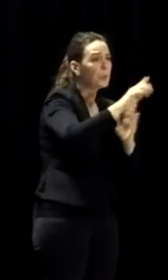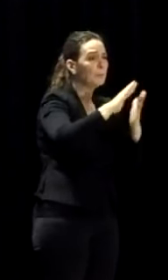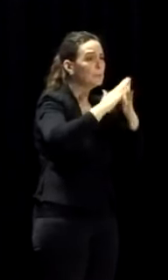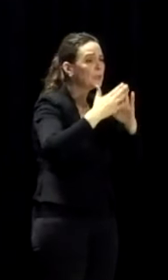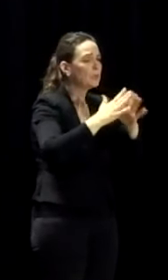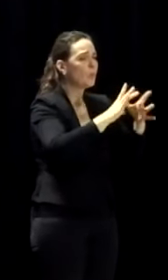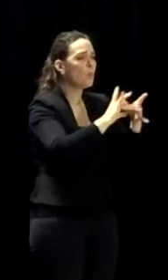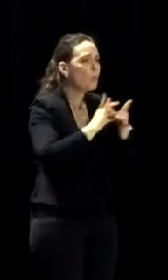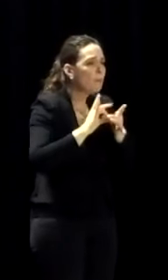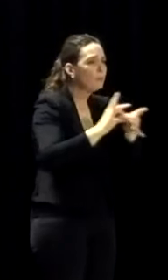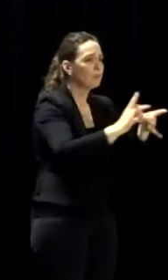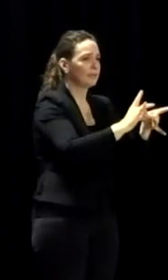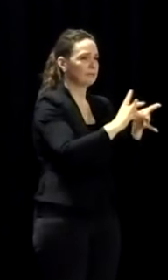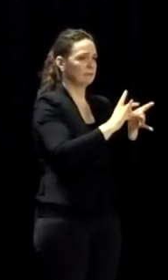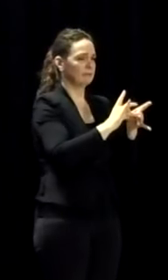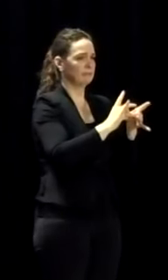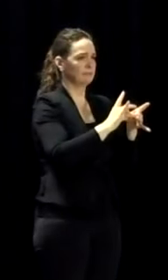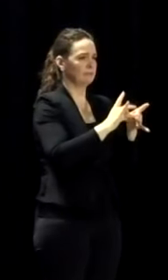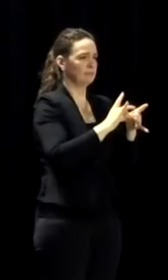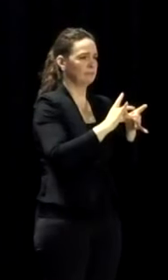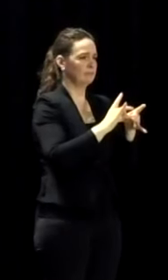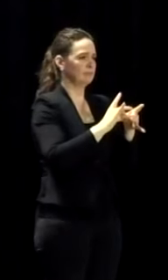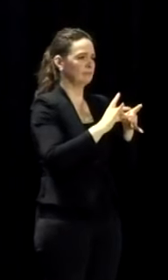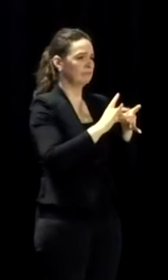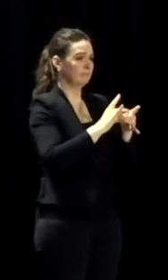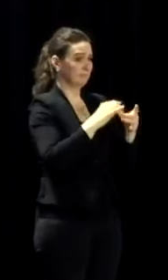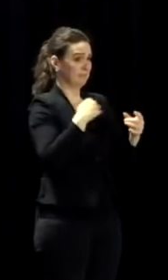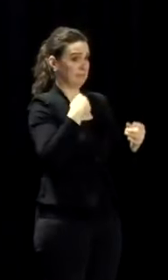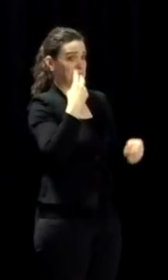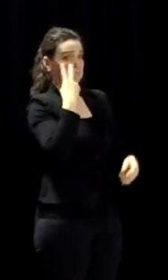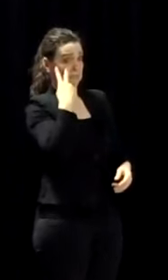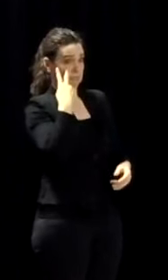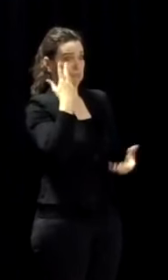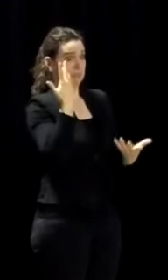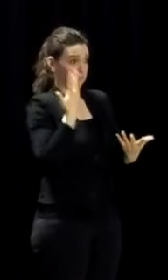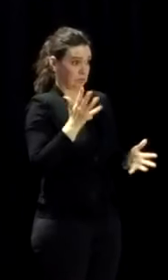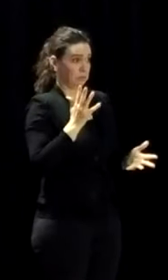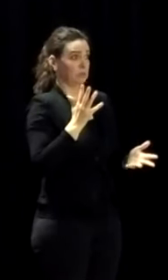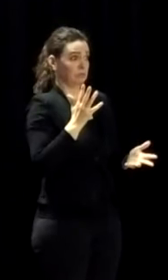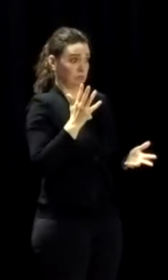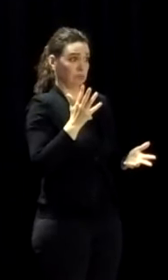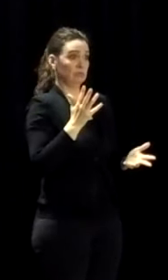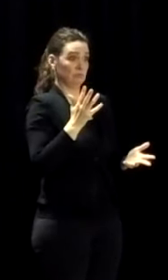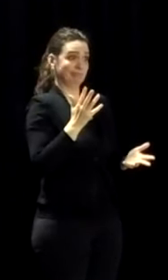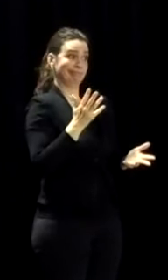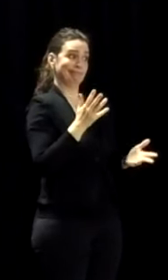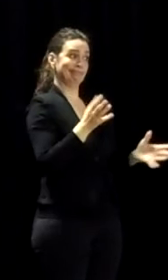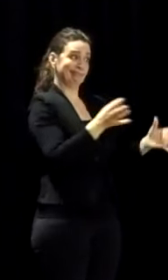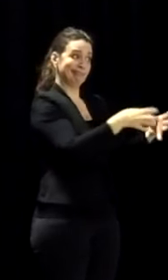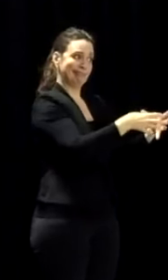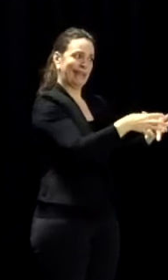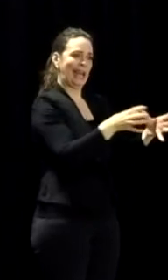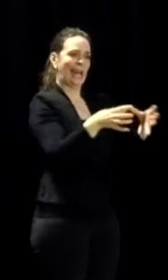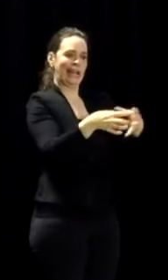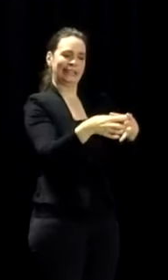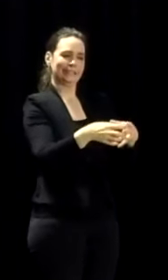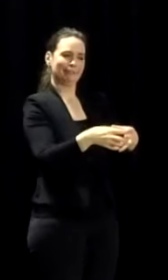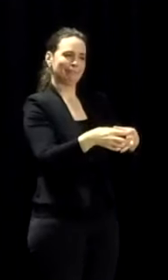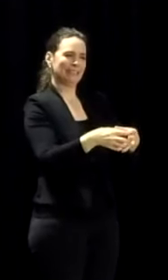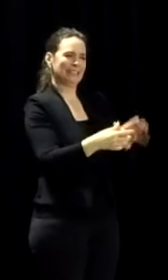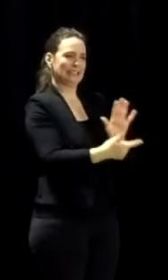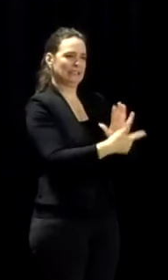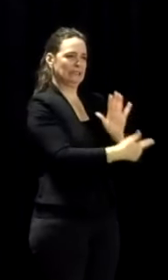I've seen, there's been a tremendous amount of cooperation. But like in anything else in our community, there are always those who feel